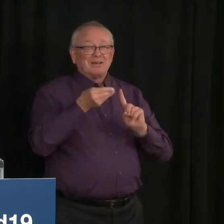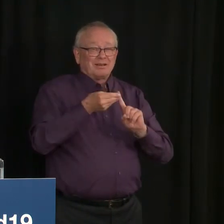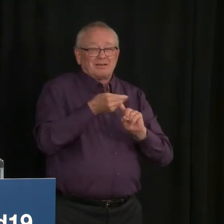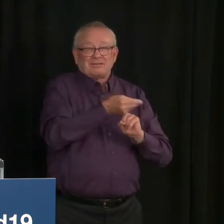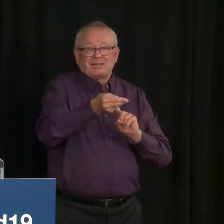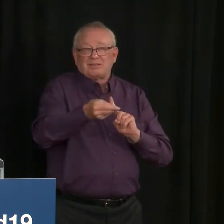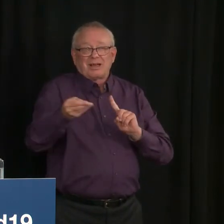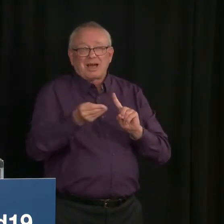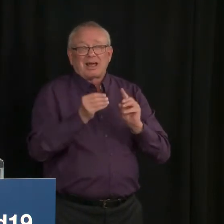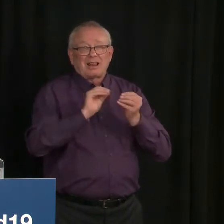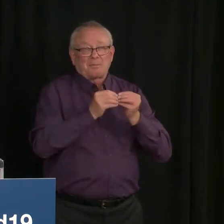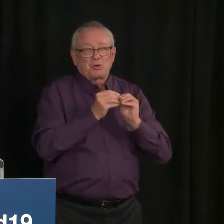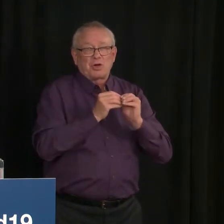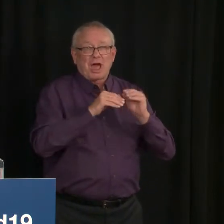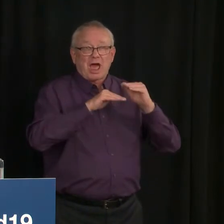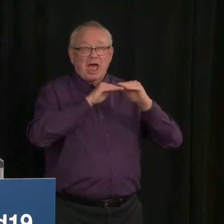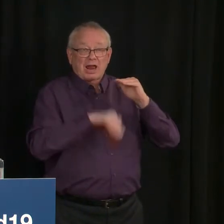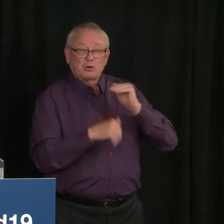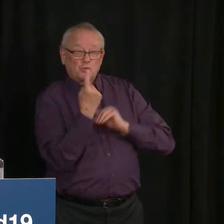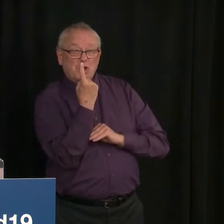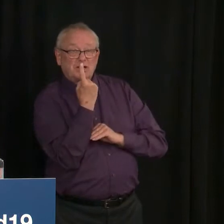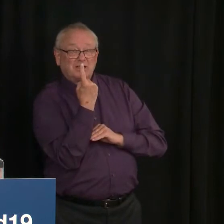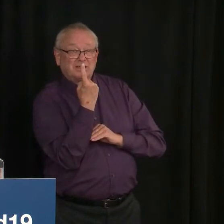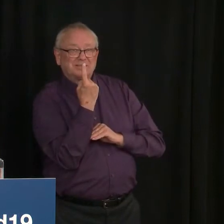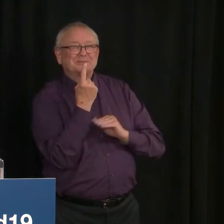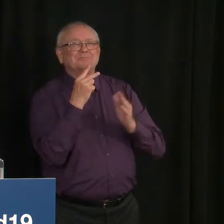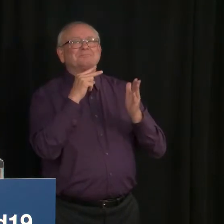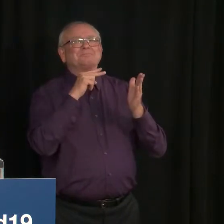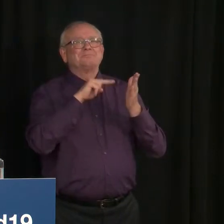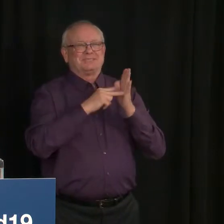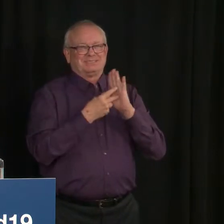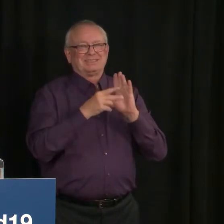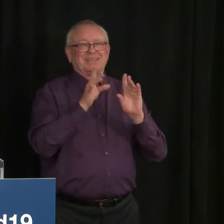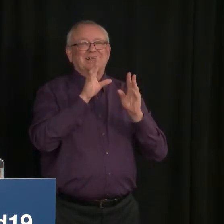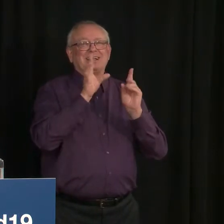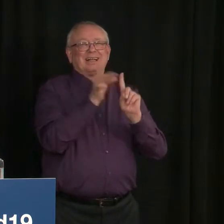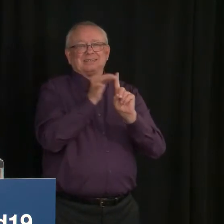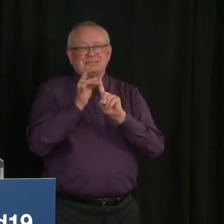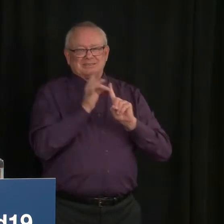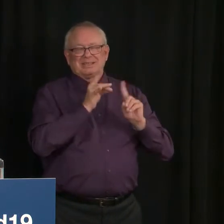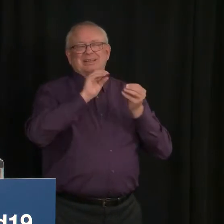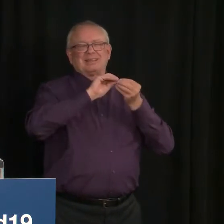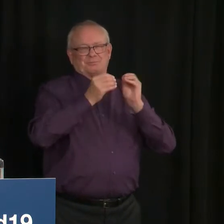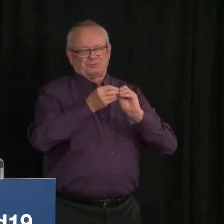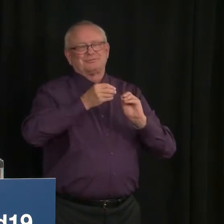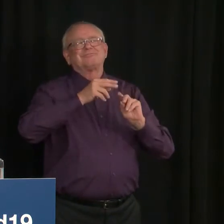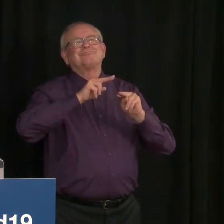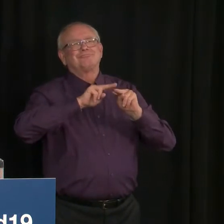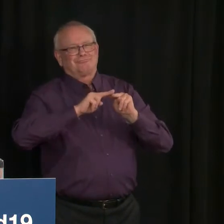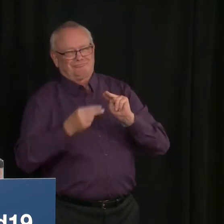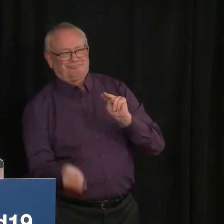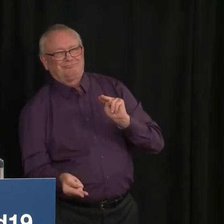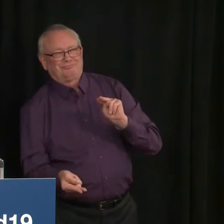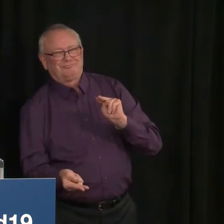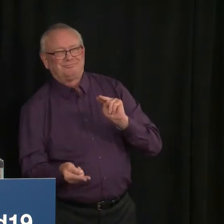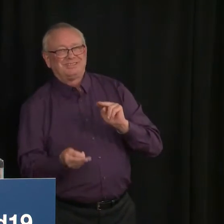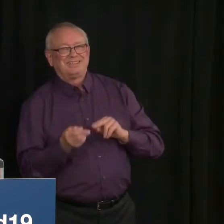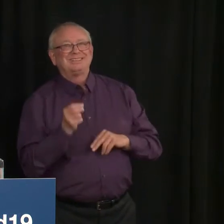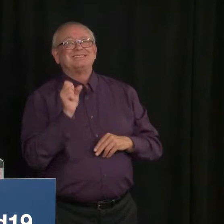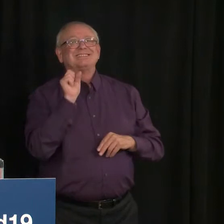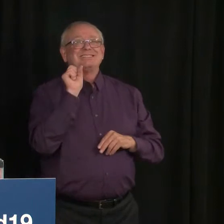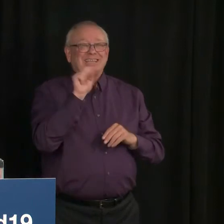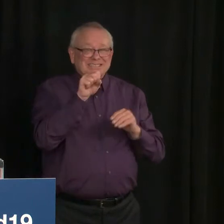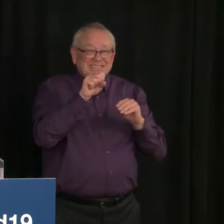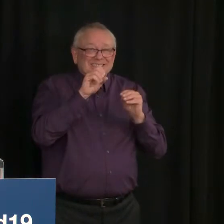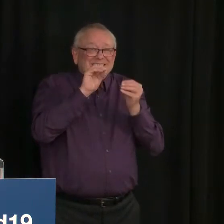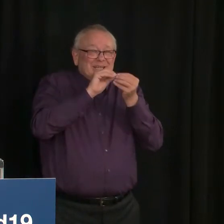are declining. And so even though the number has gone up slightly, it means that we're not